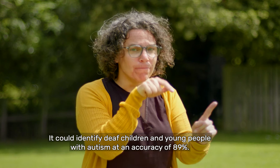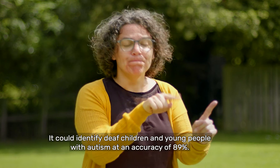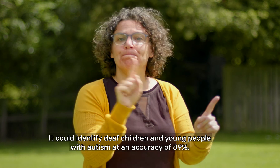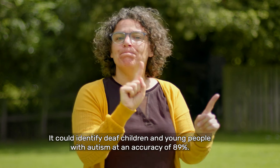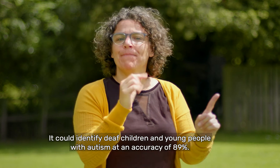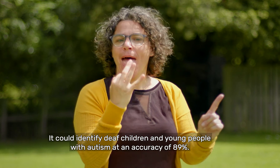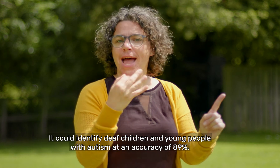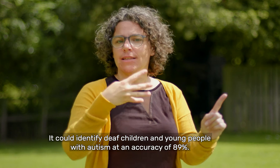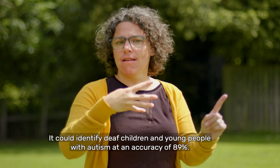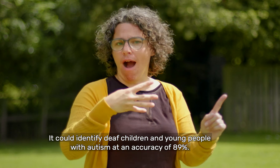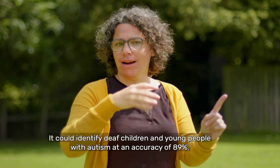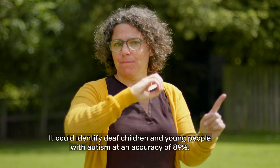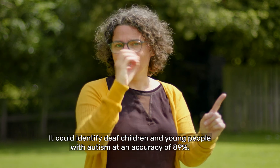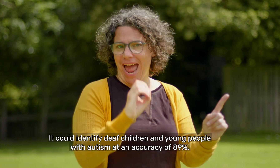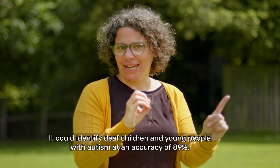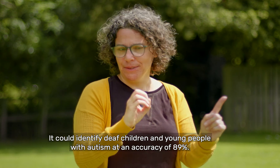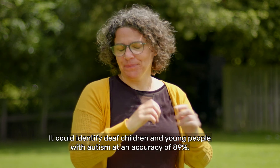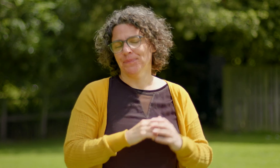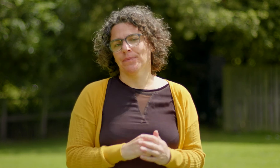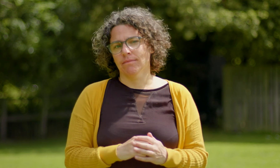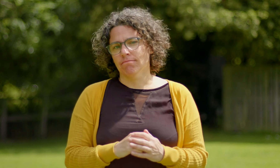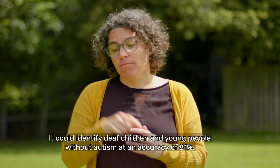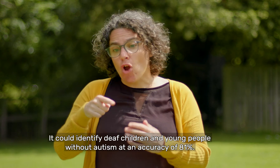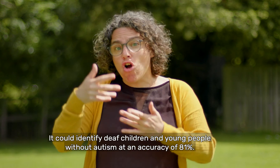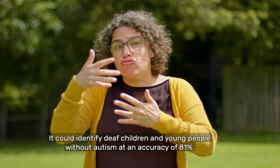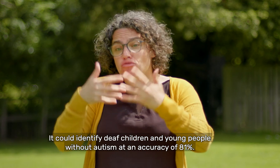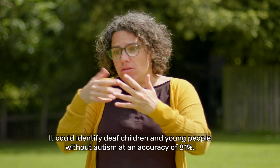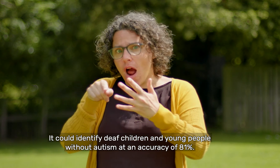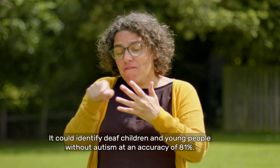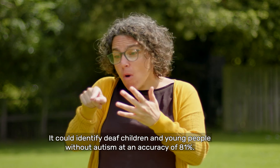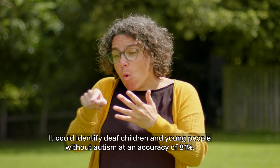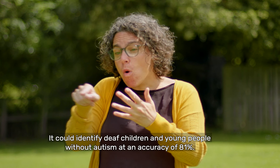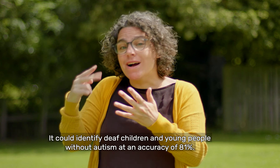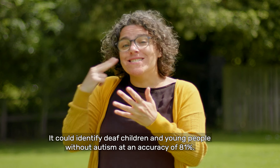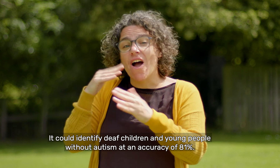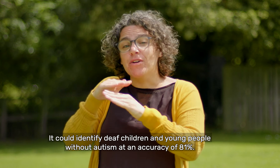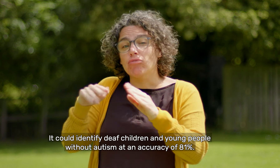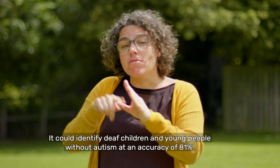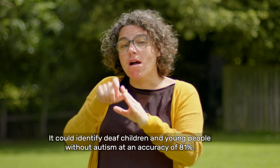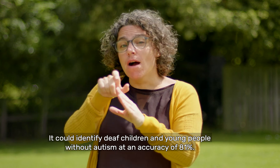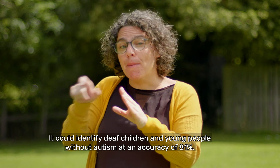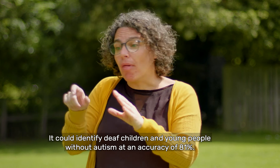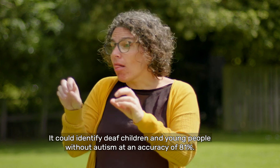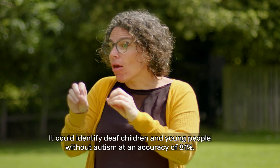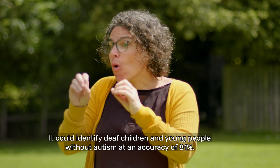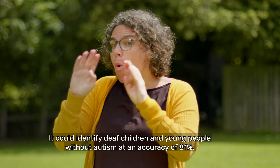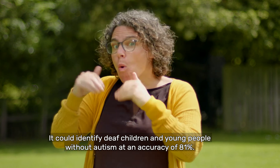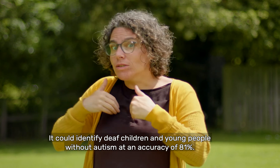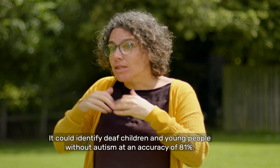autism at an accuracy of 89%. It could identify deaf children and young people without autism at